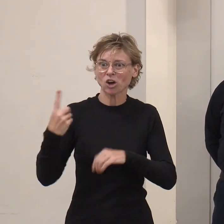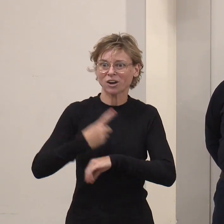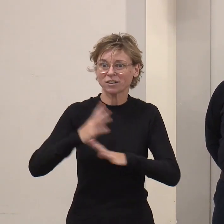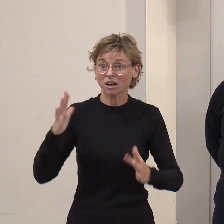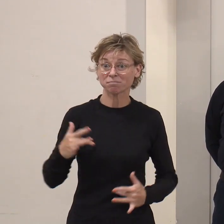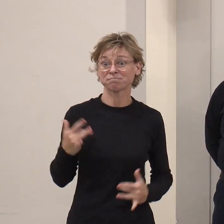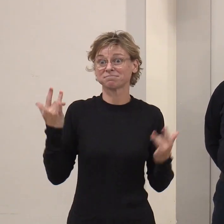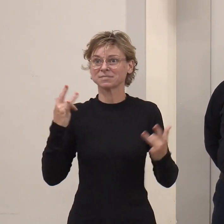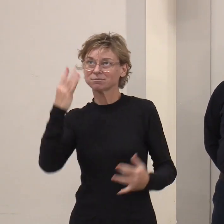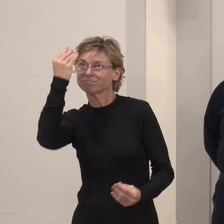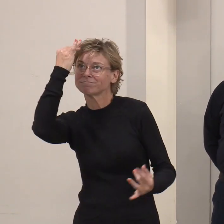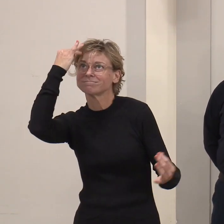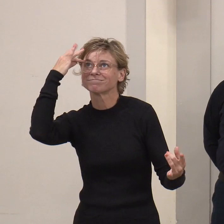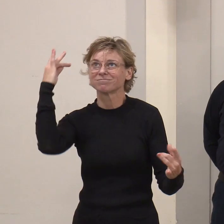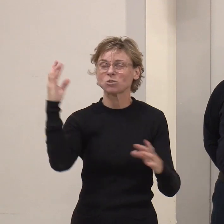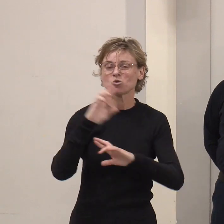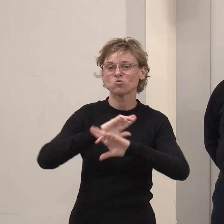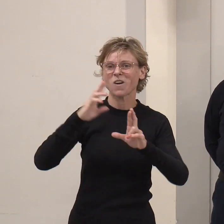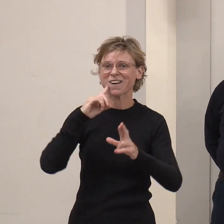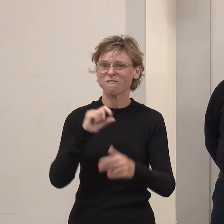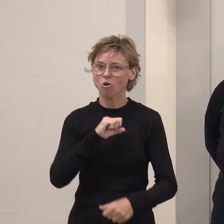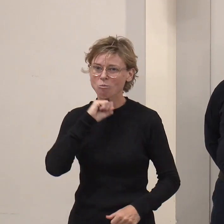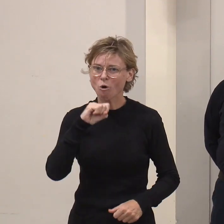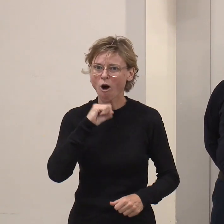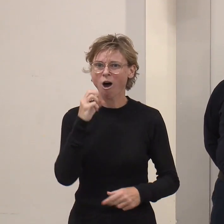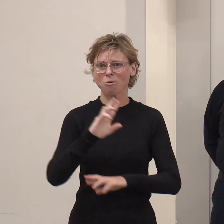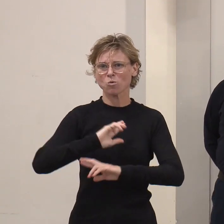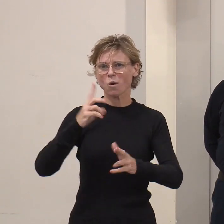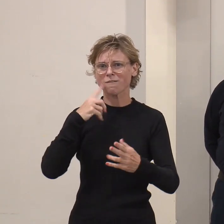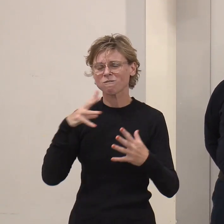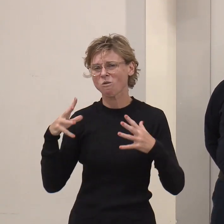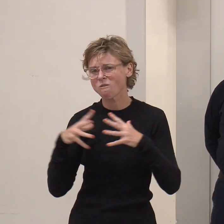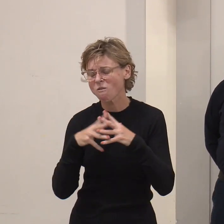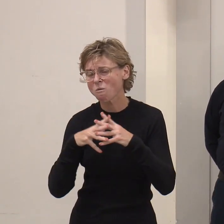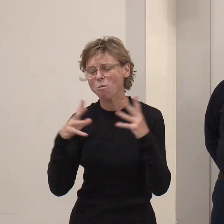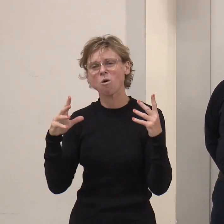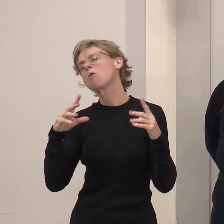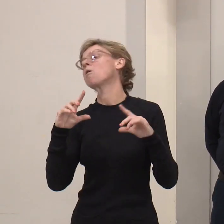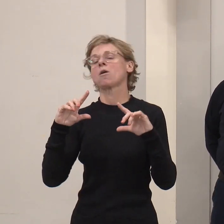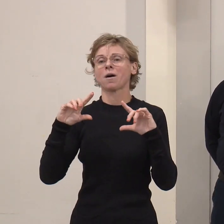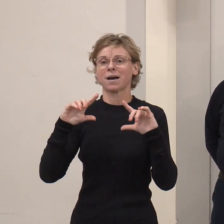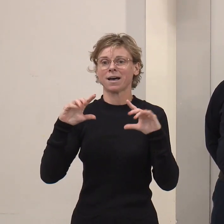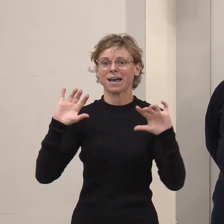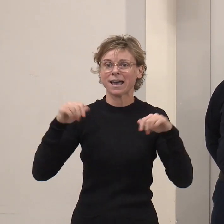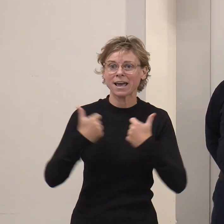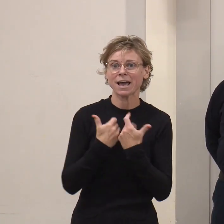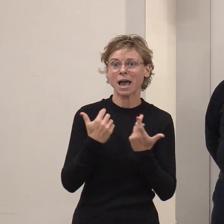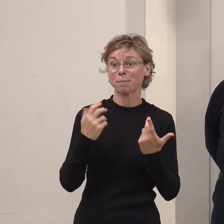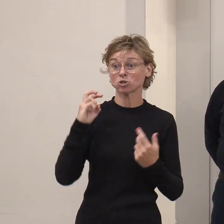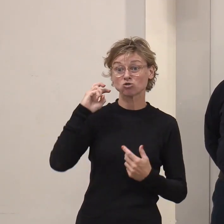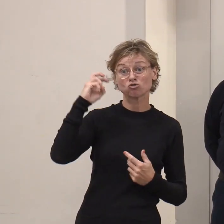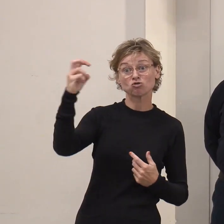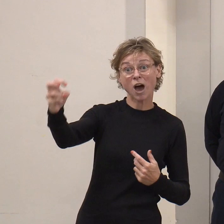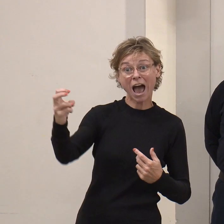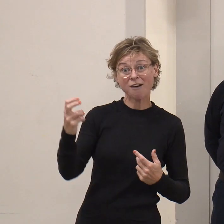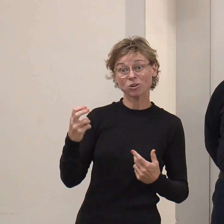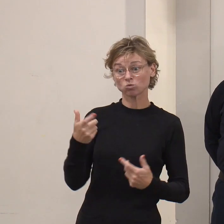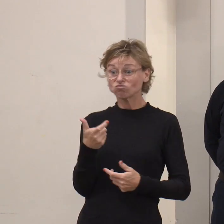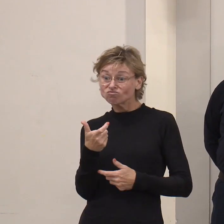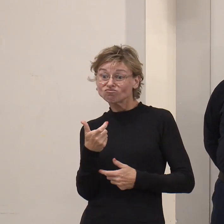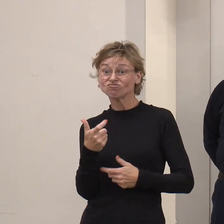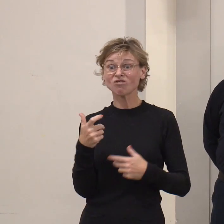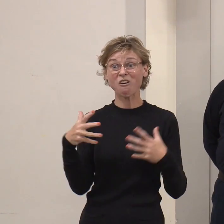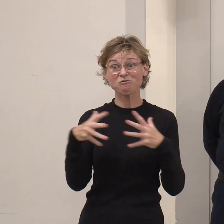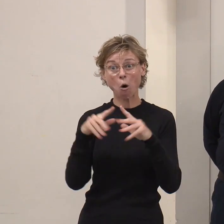about prom, to have football games, to be able to travel in 2 weeks because we have a bye week this week, to see our football team